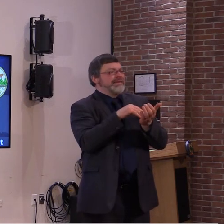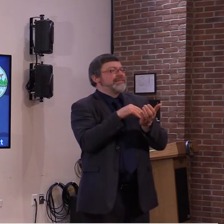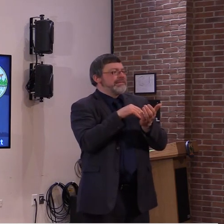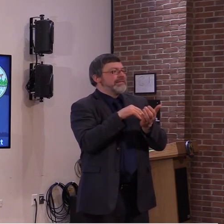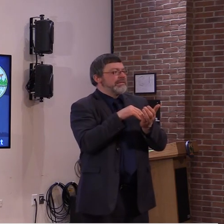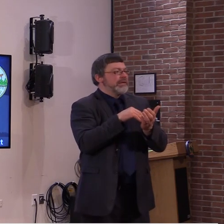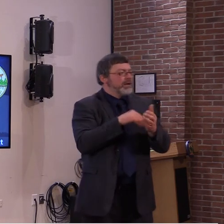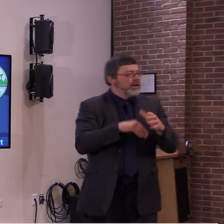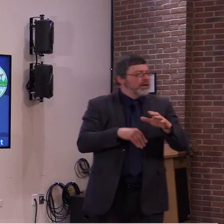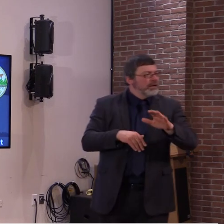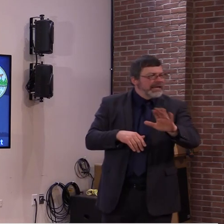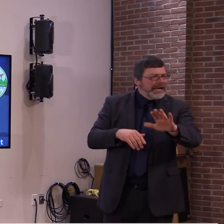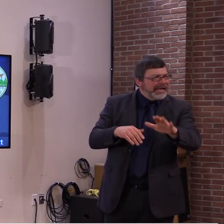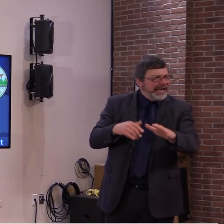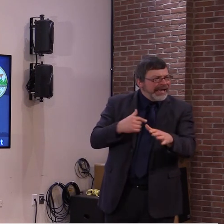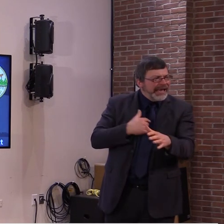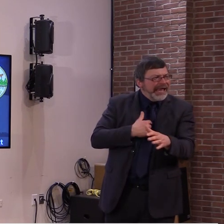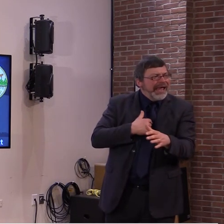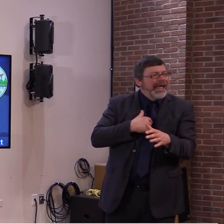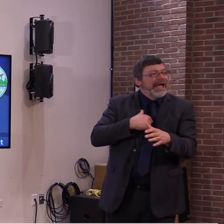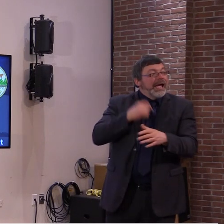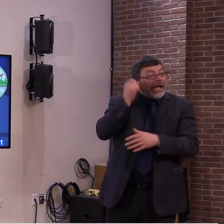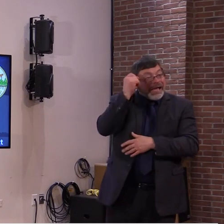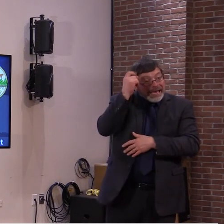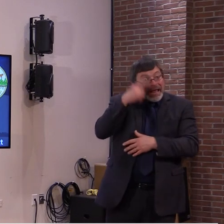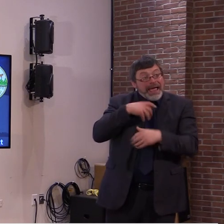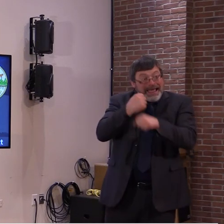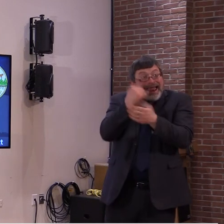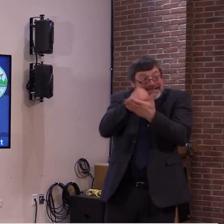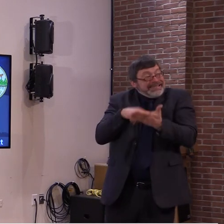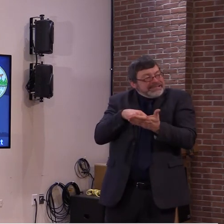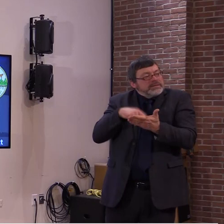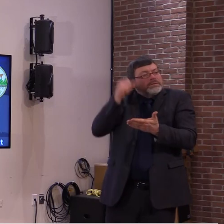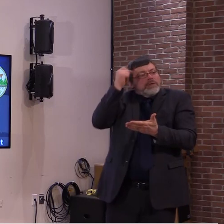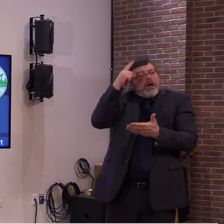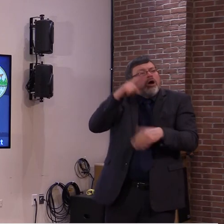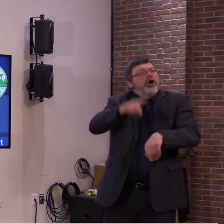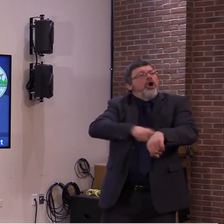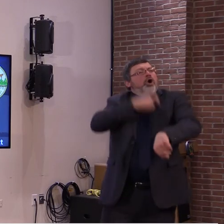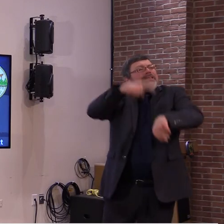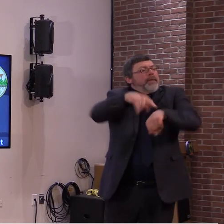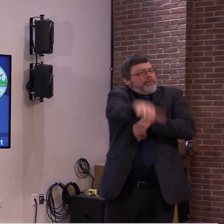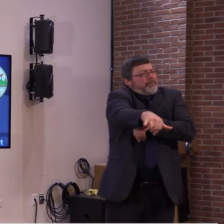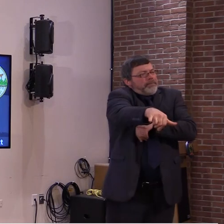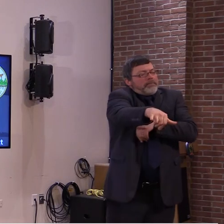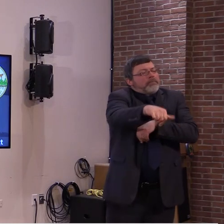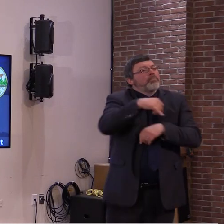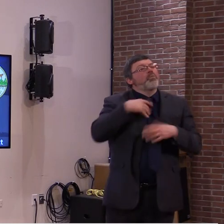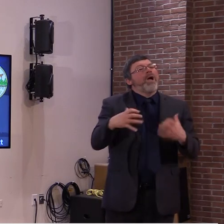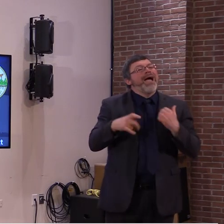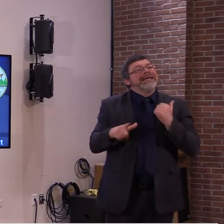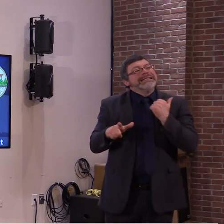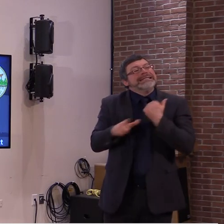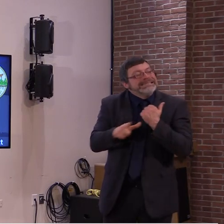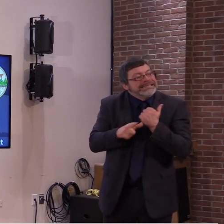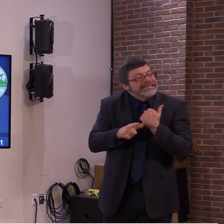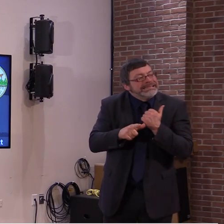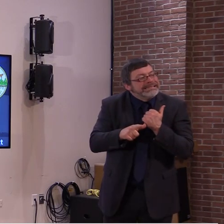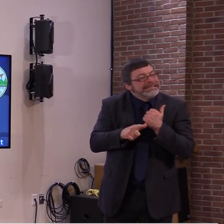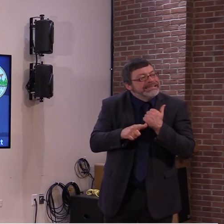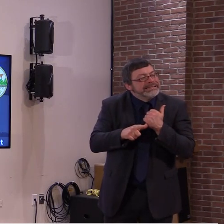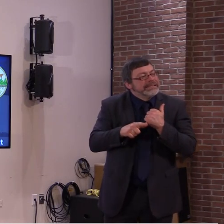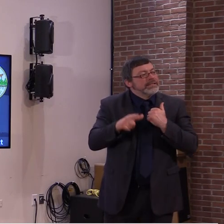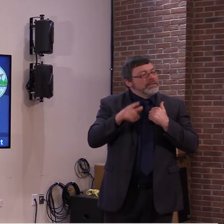the long-term care skilled nursing facility, but it did include residential care and assisted